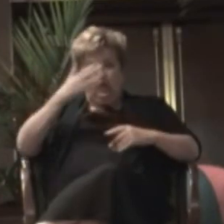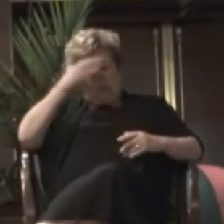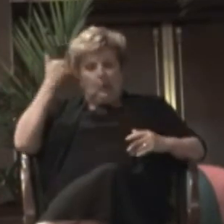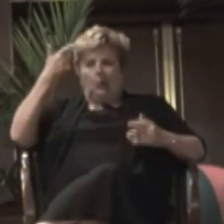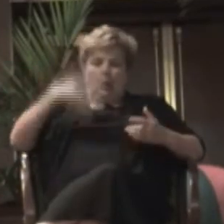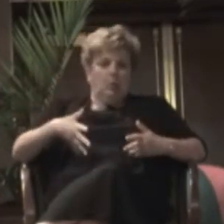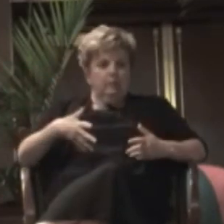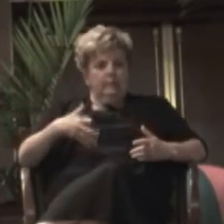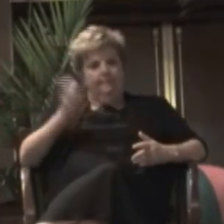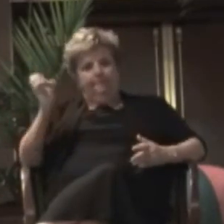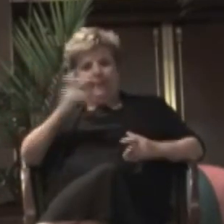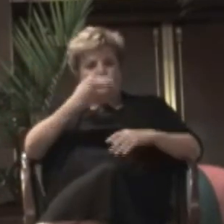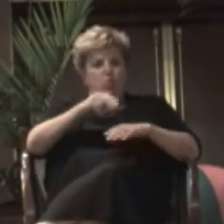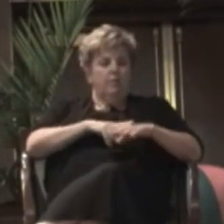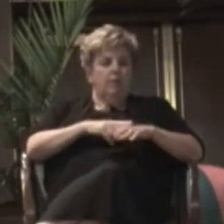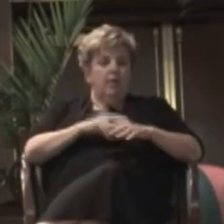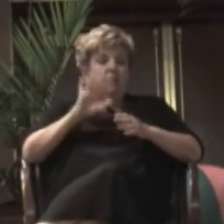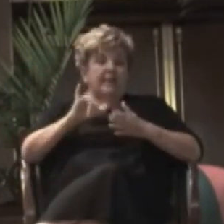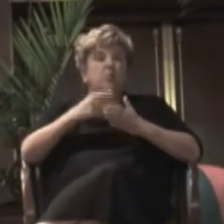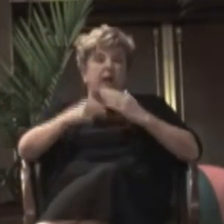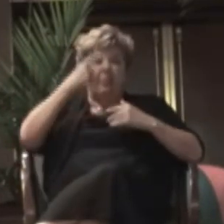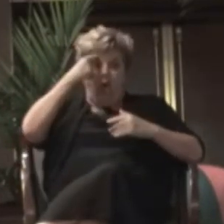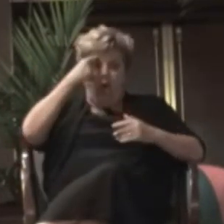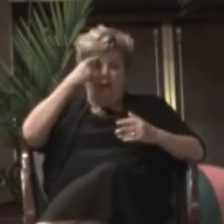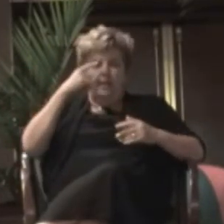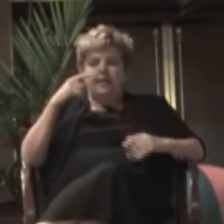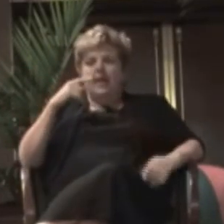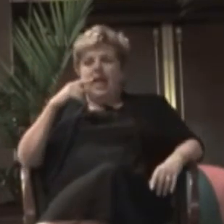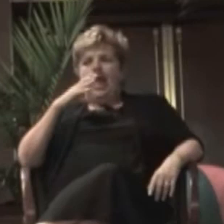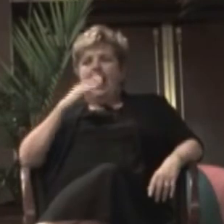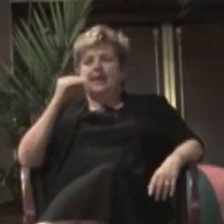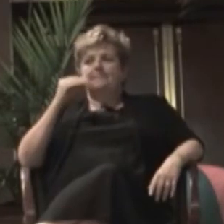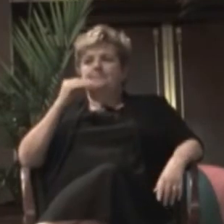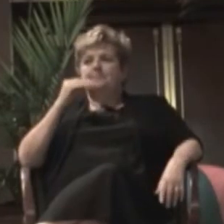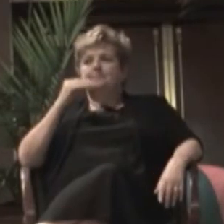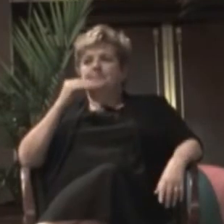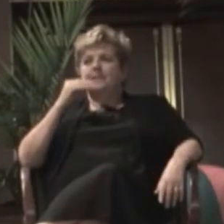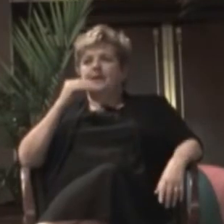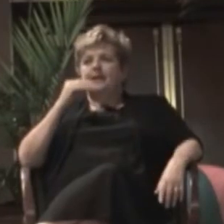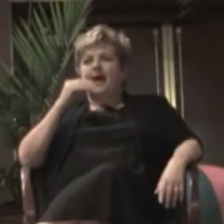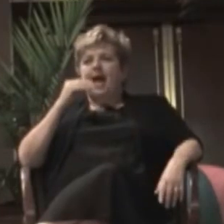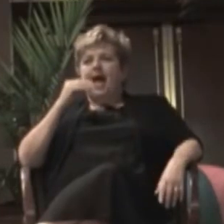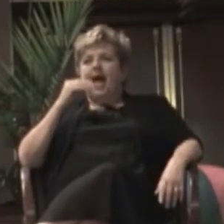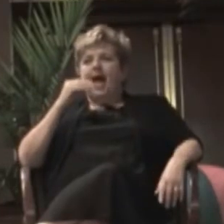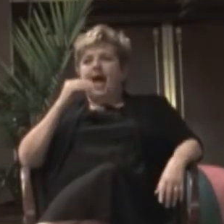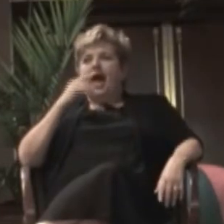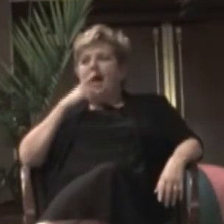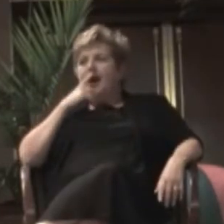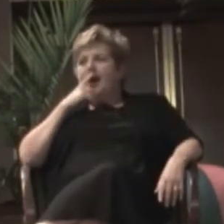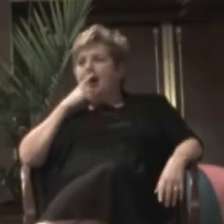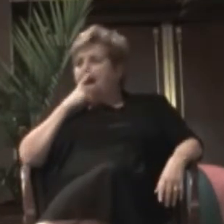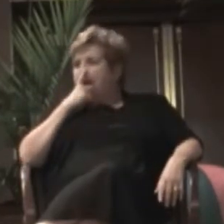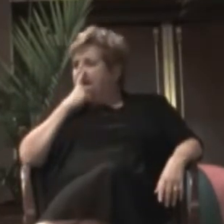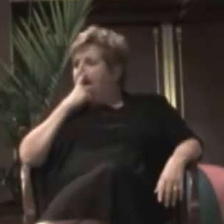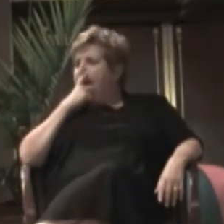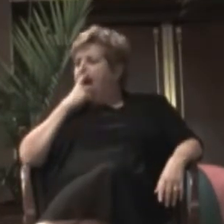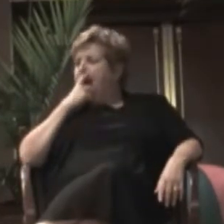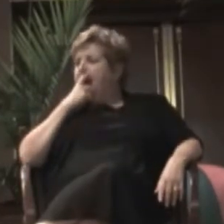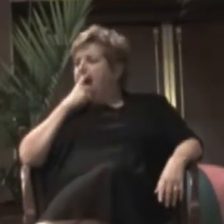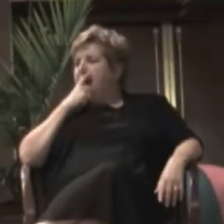So that's what I figured about. And I got that little thing, and I didn't know, certainly this is all hindsight, but I had no